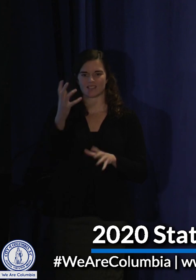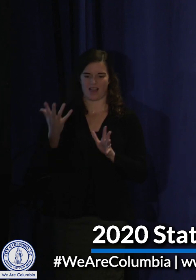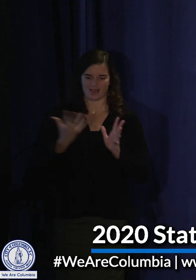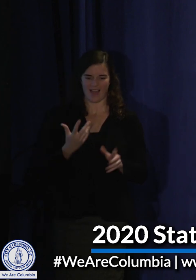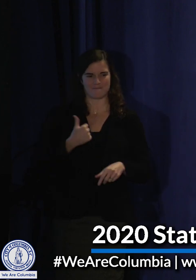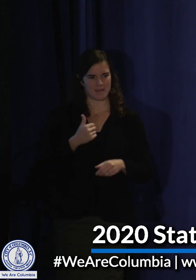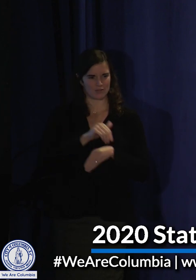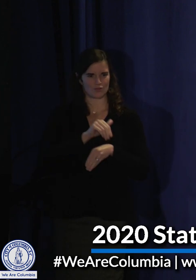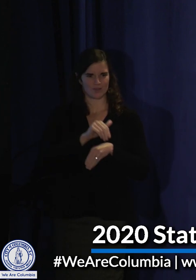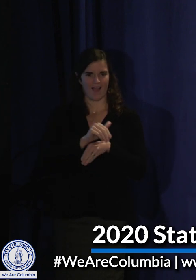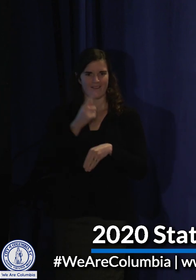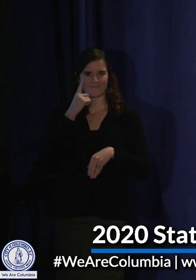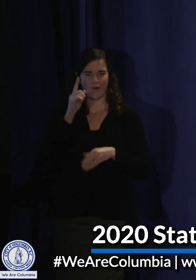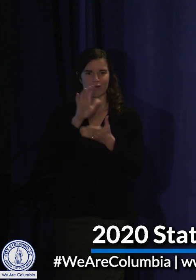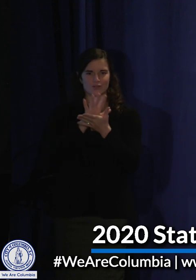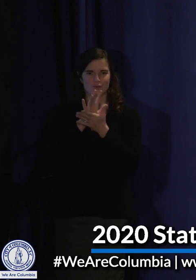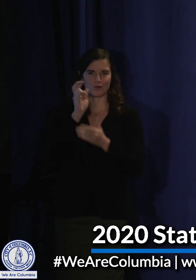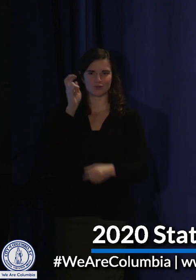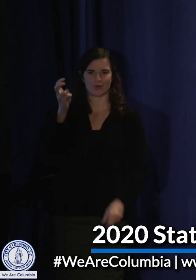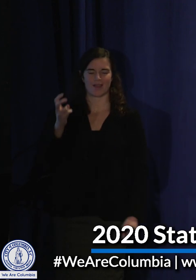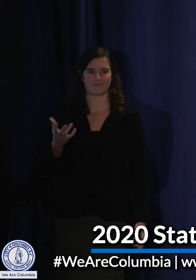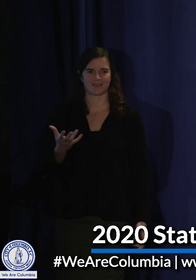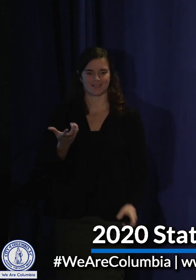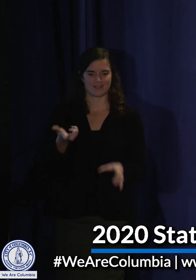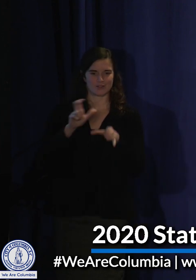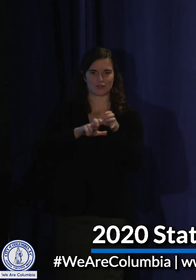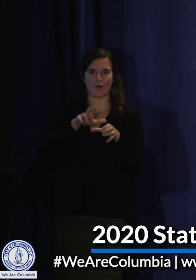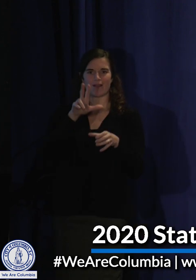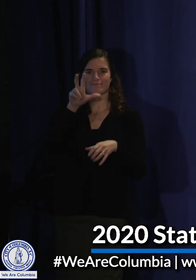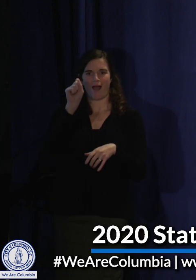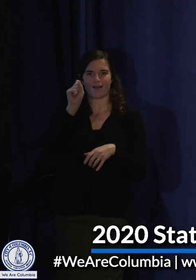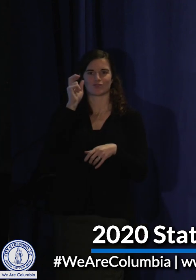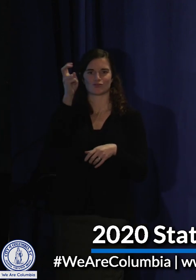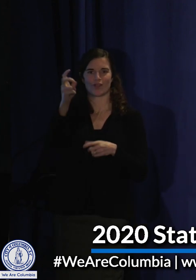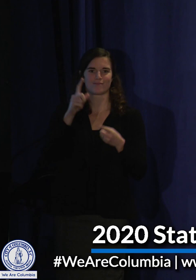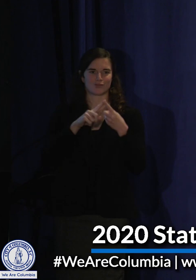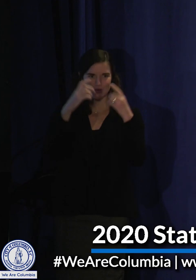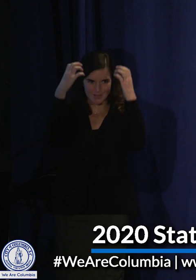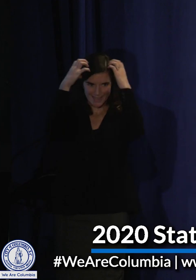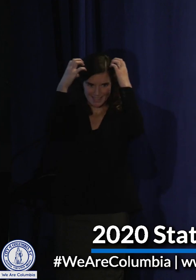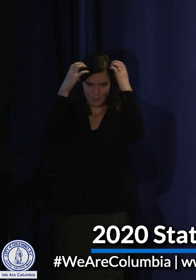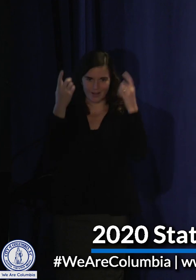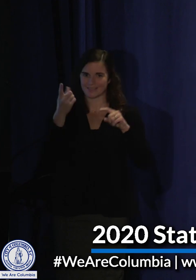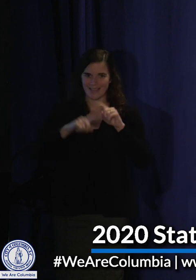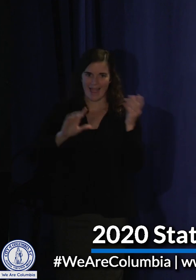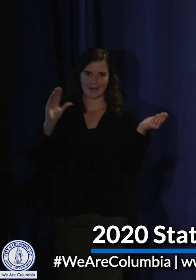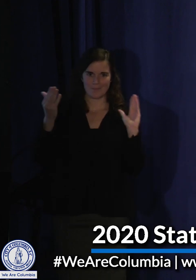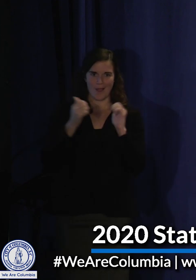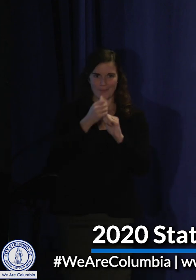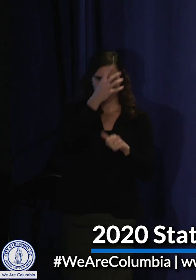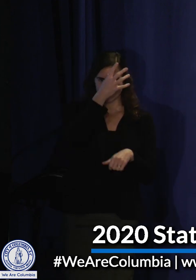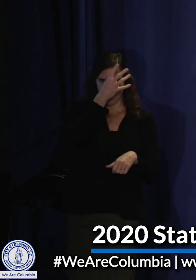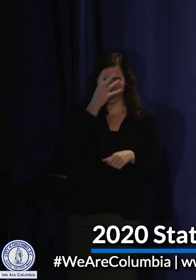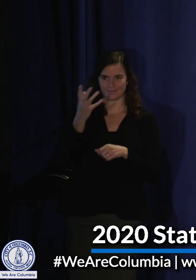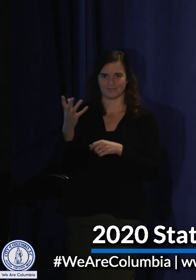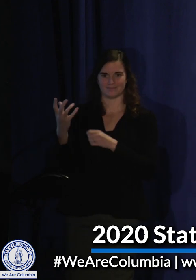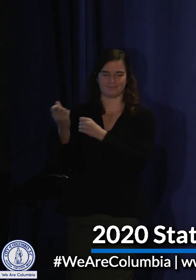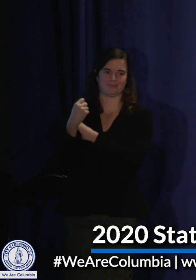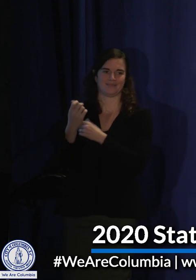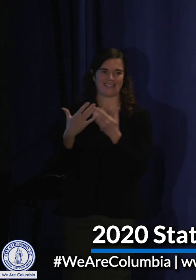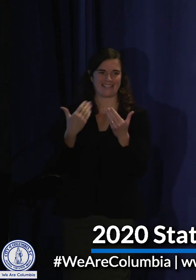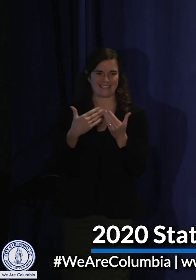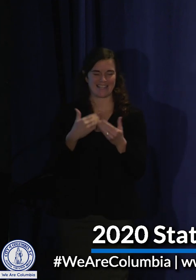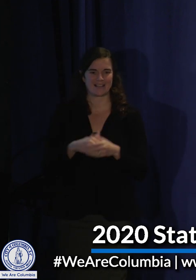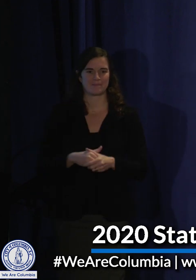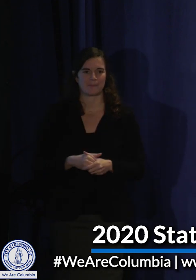for a school trip. How could a bus trip with a bunch of 12-year-olds to Disney World compete with her 50-year-old dad giving a speech in